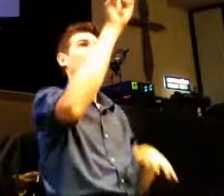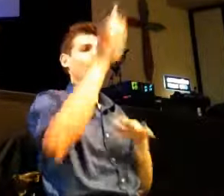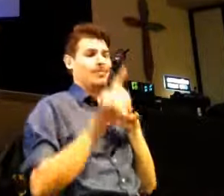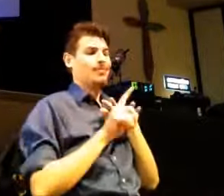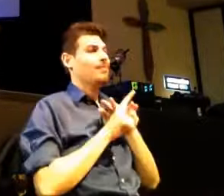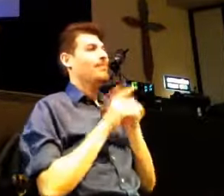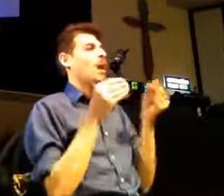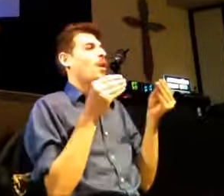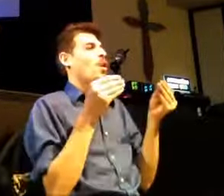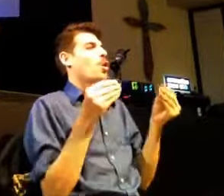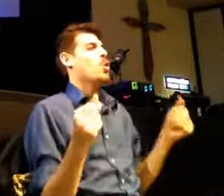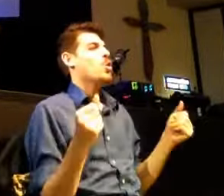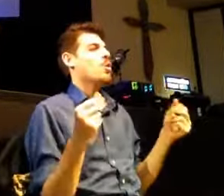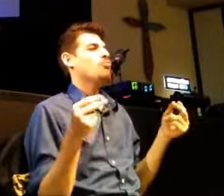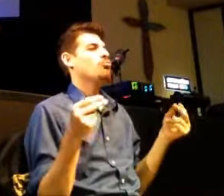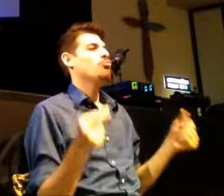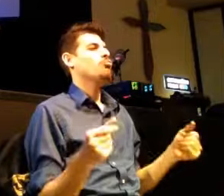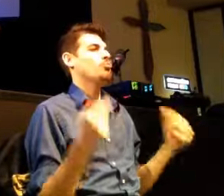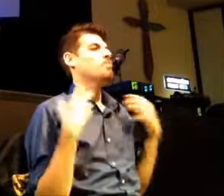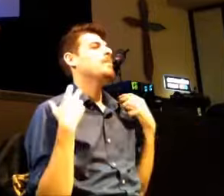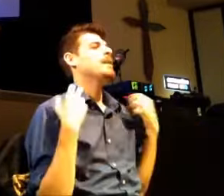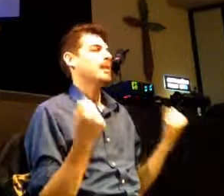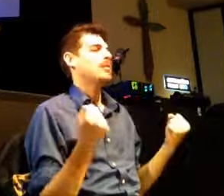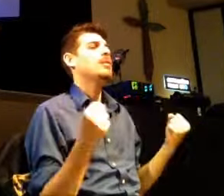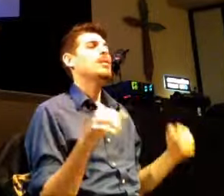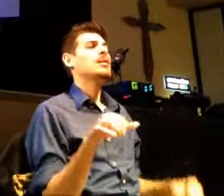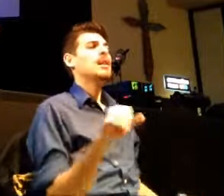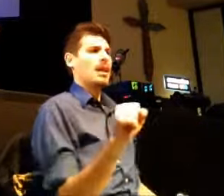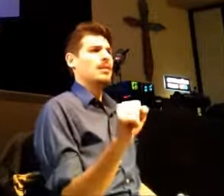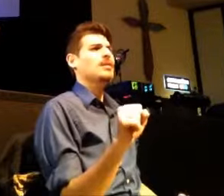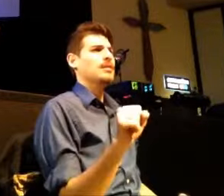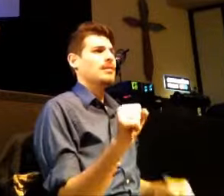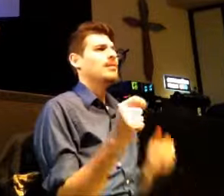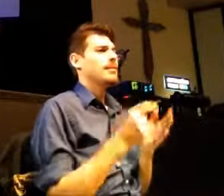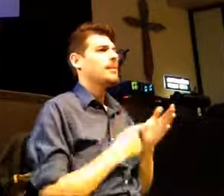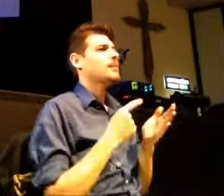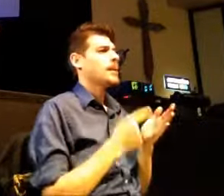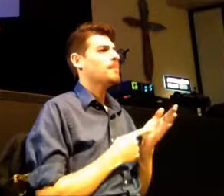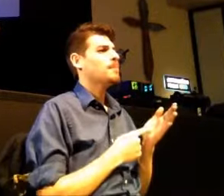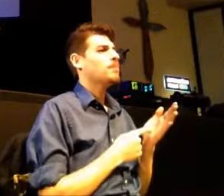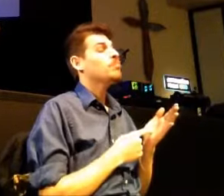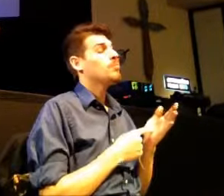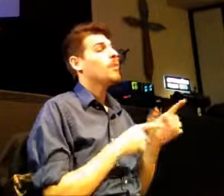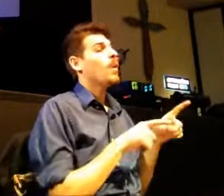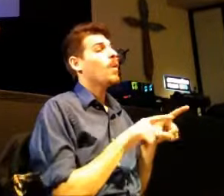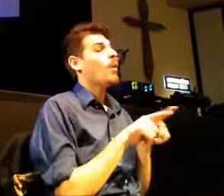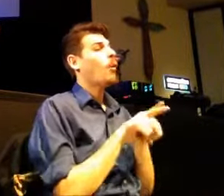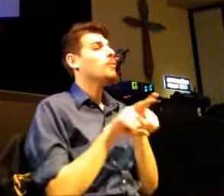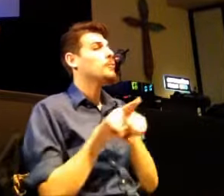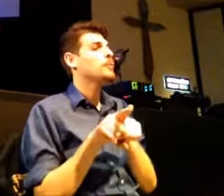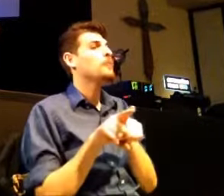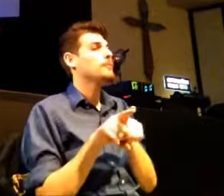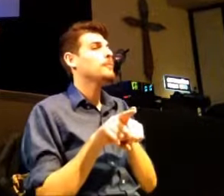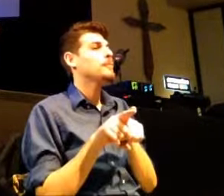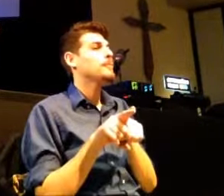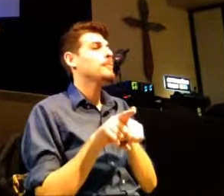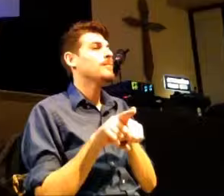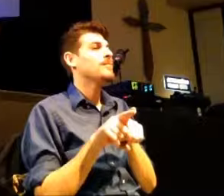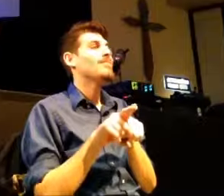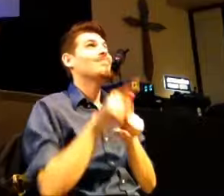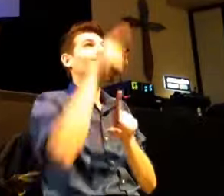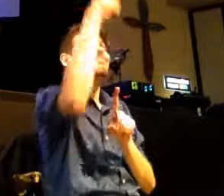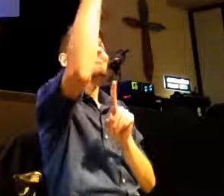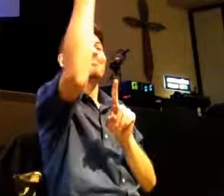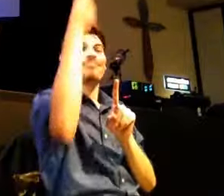times, God comes and he is in the midst of the storm. And he's not going to calm the storm,